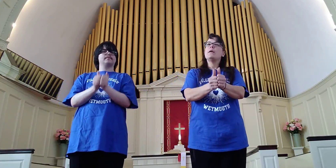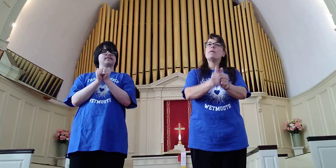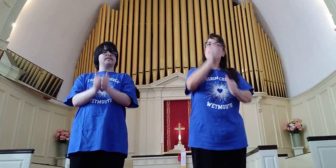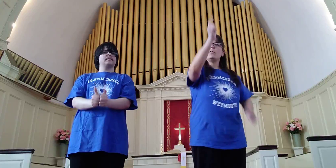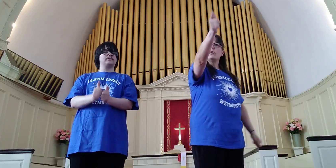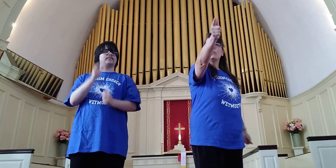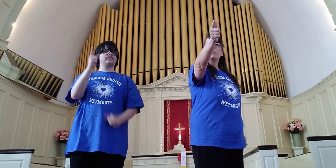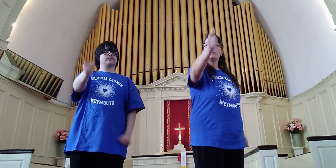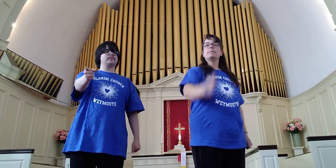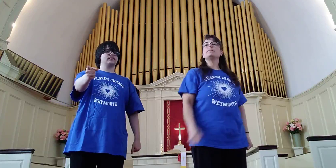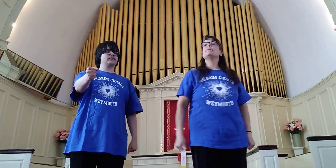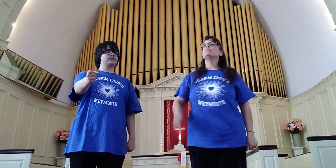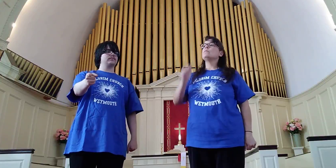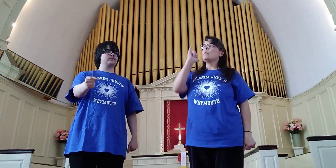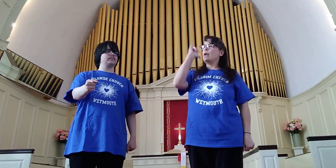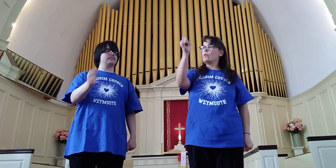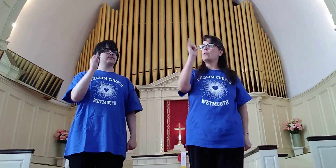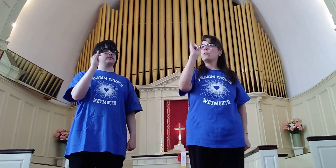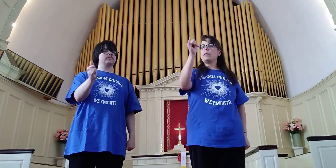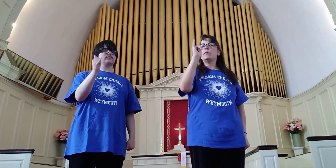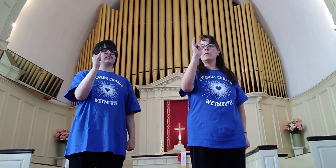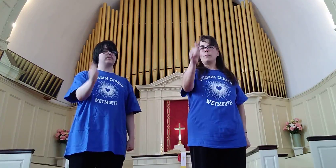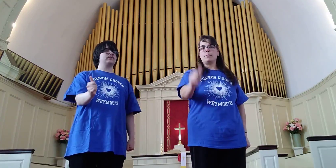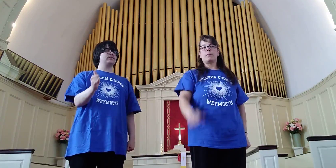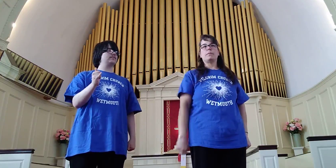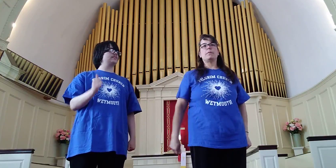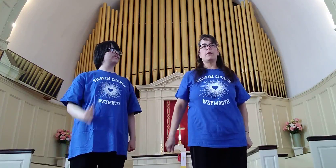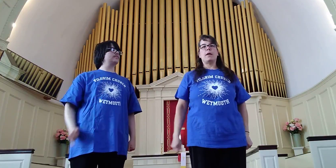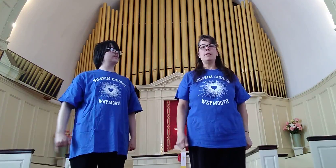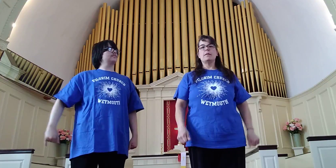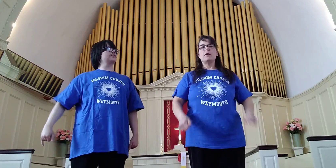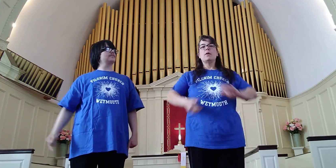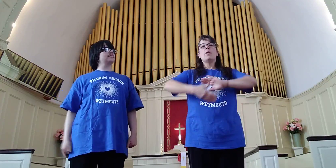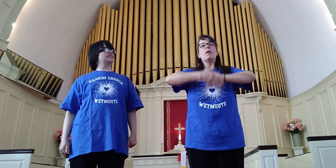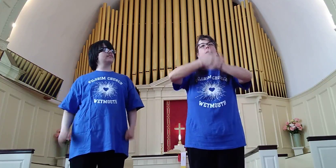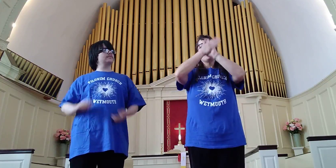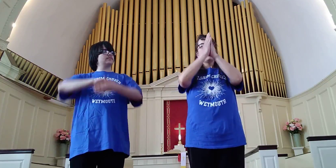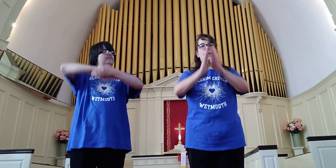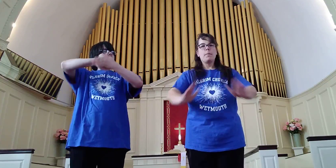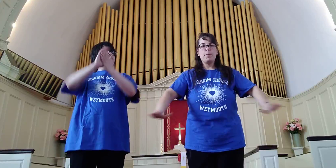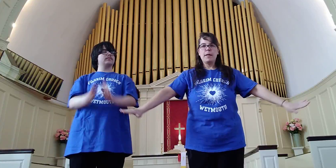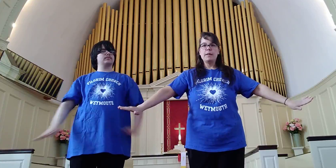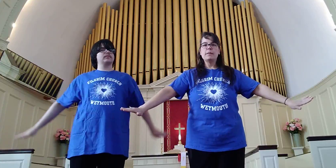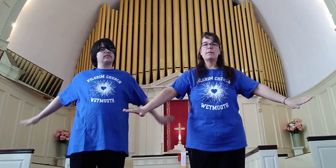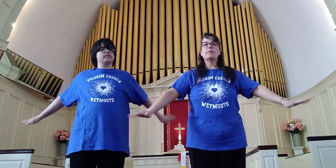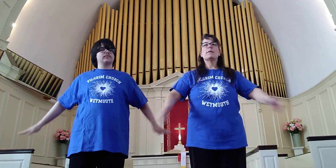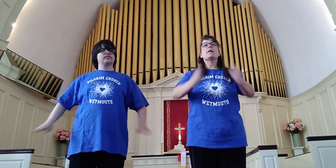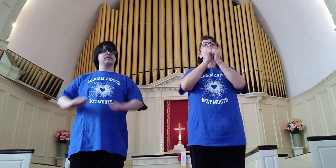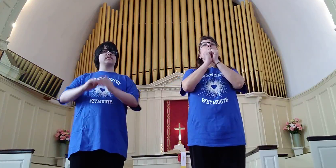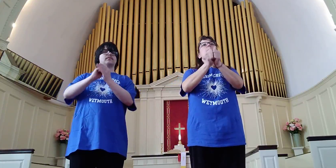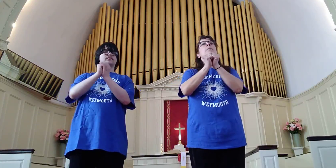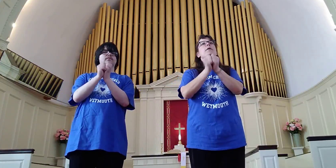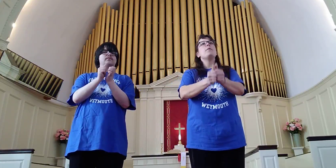with. You. And also with you. Okay? Peace. Be